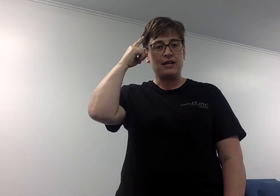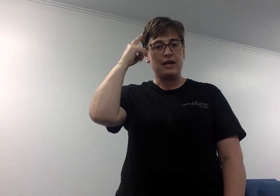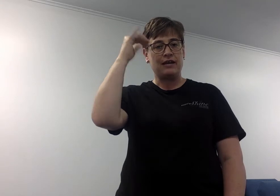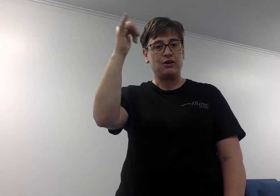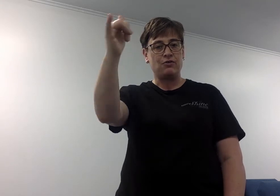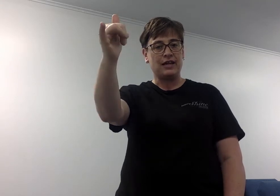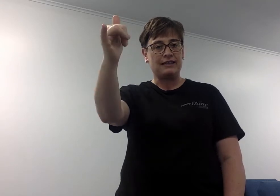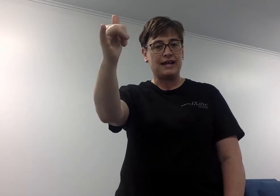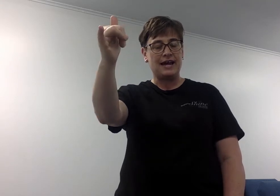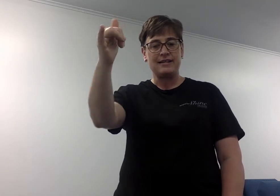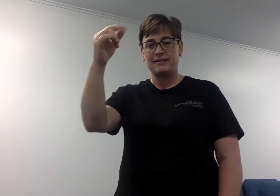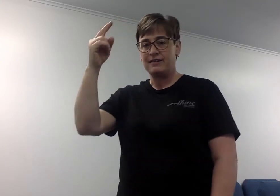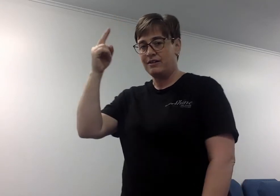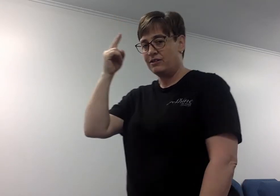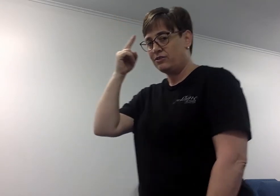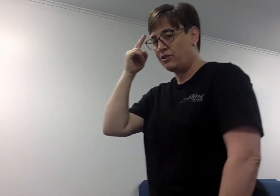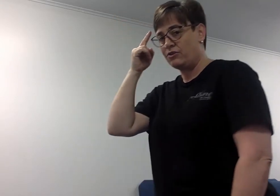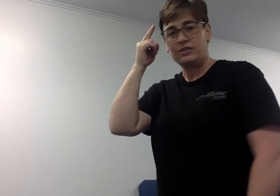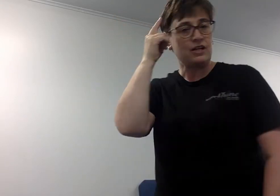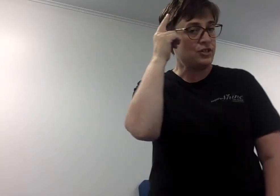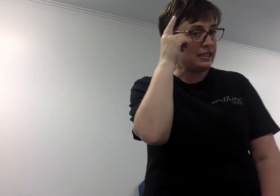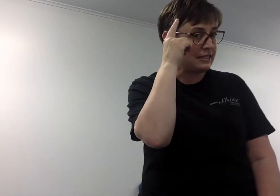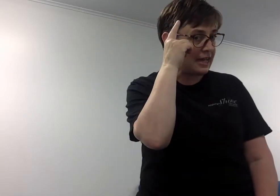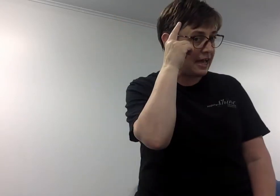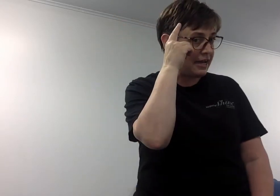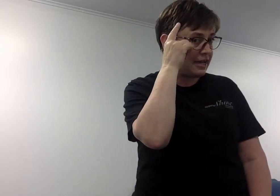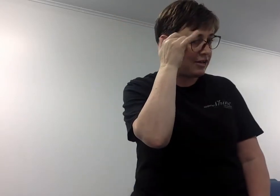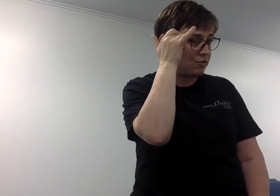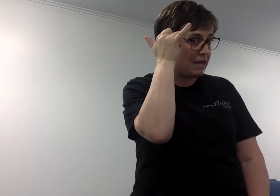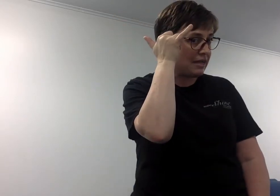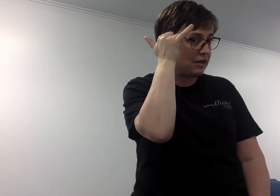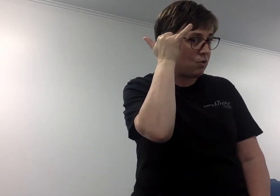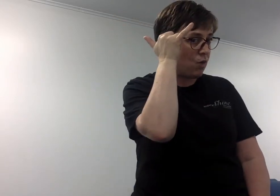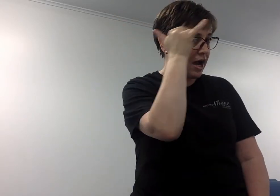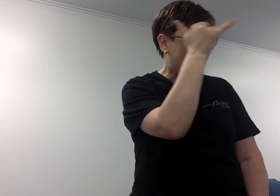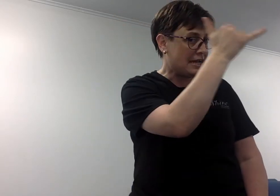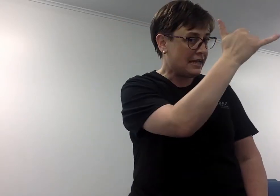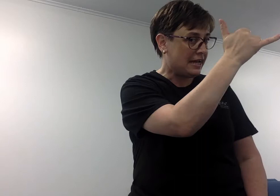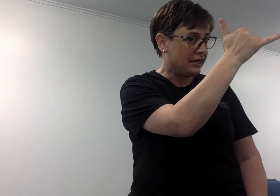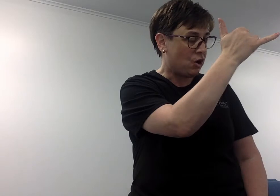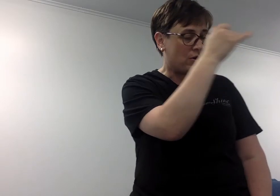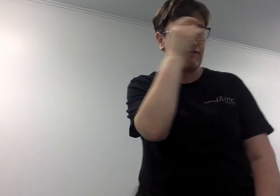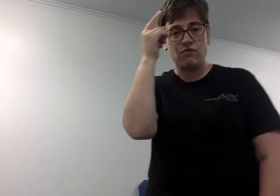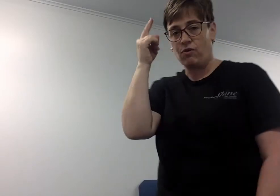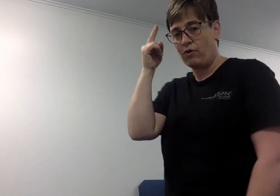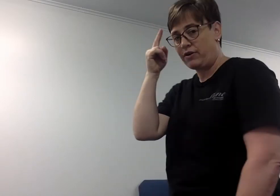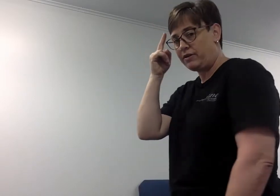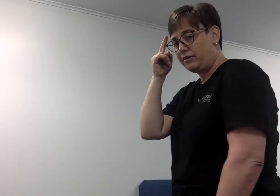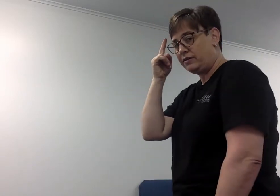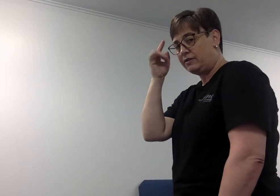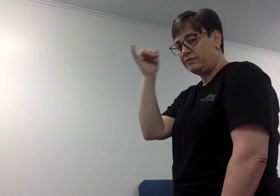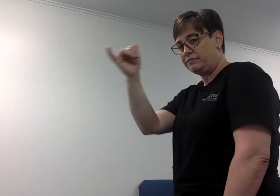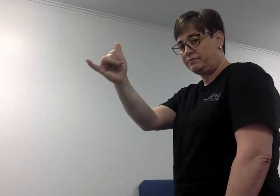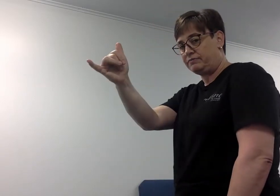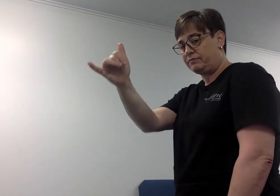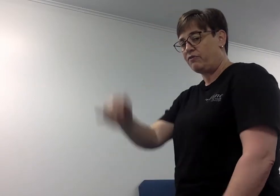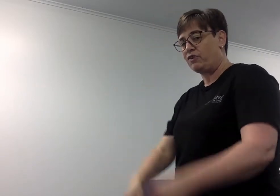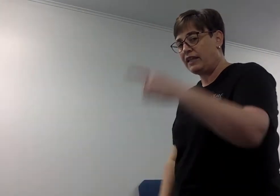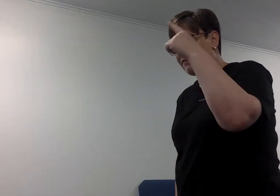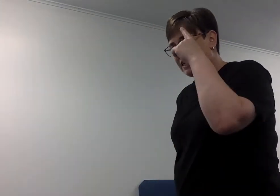and go like that. So you're touching the side and you're making a Y and going forward. For